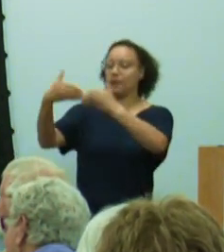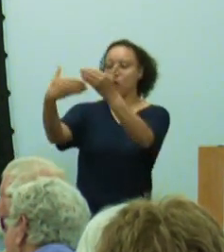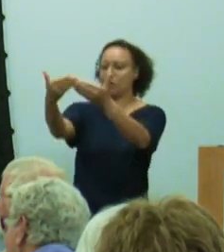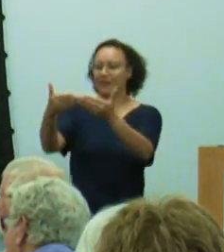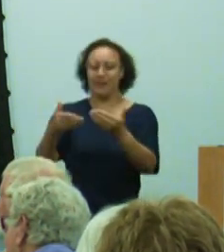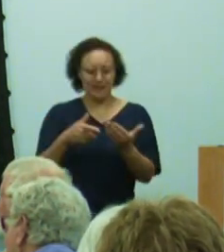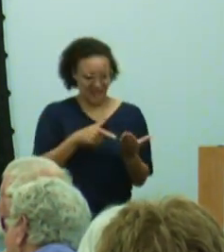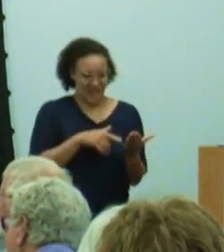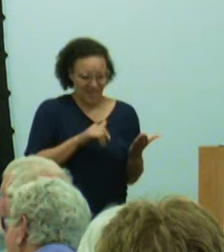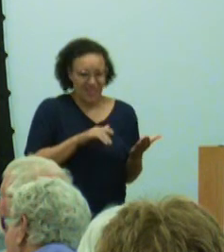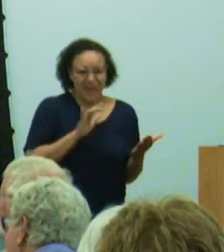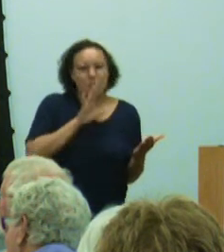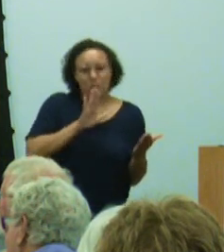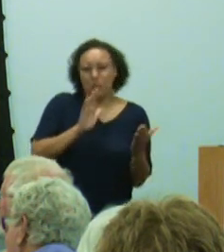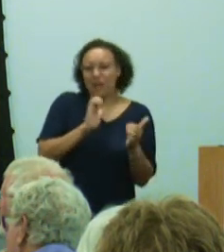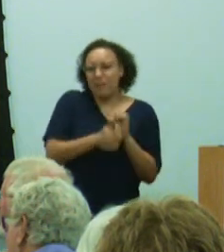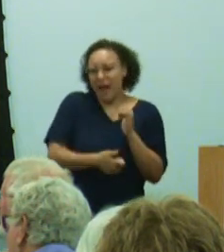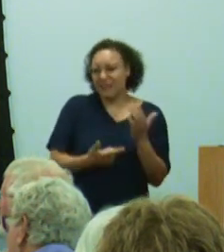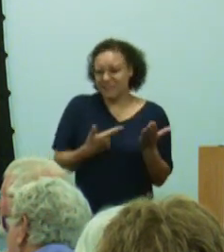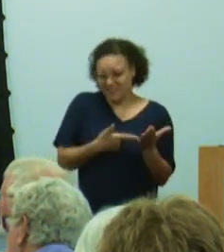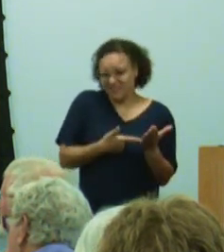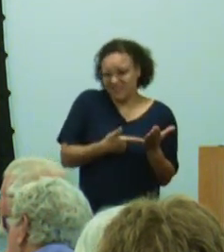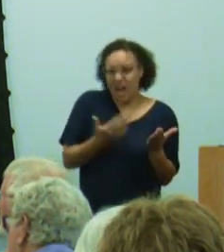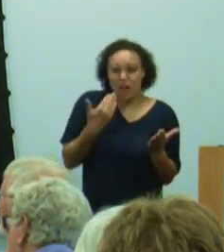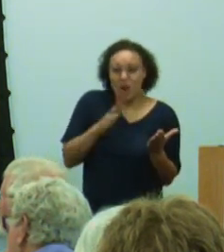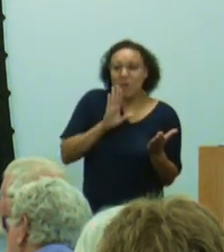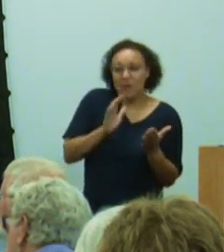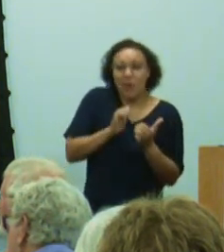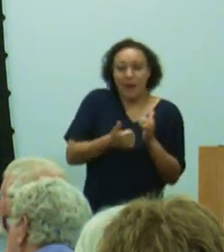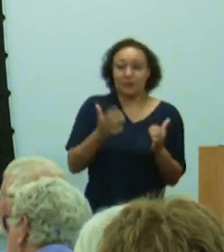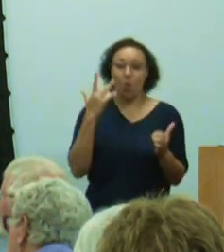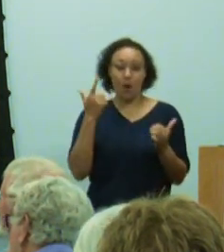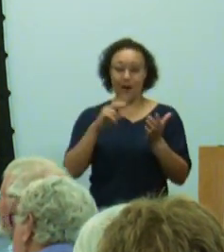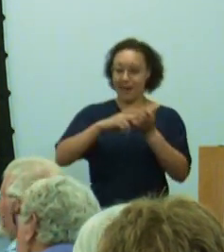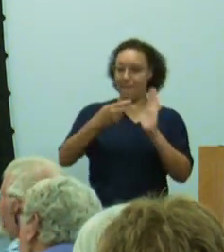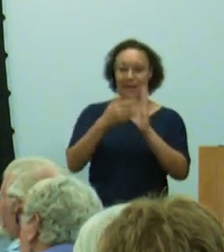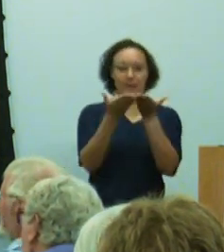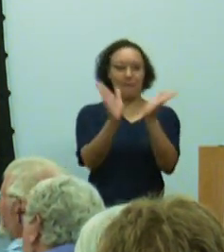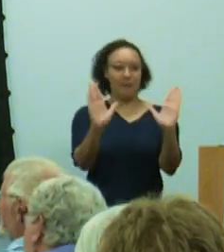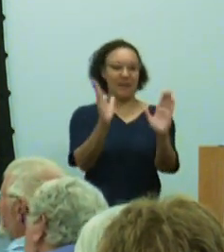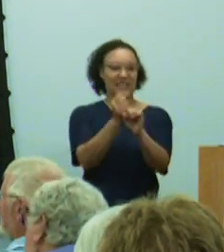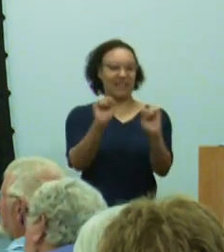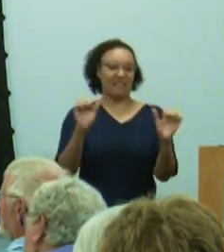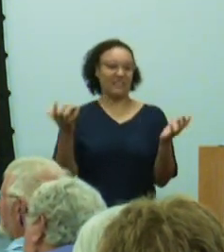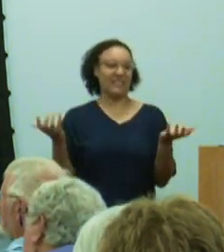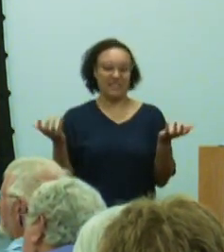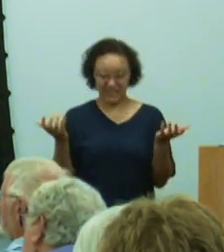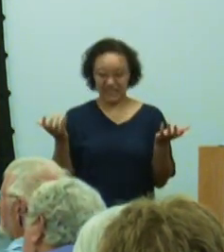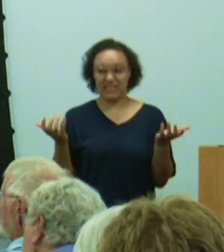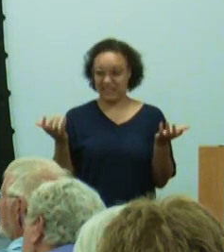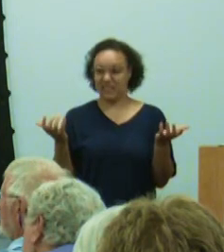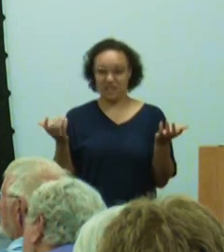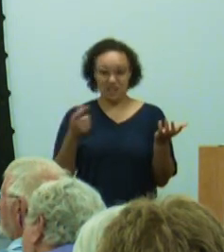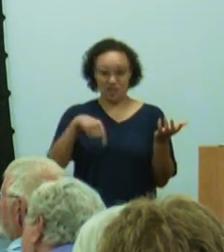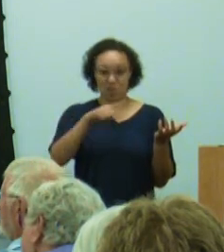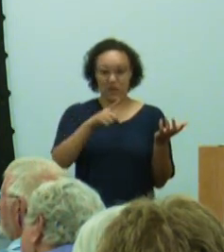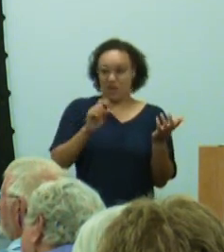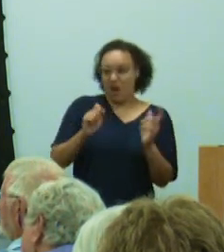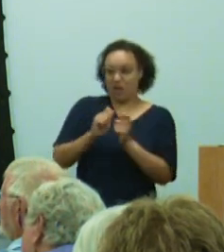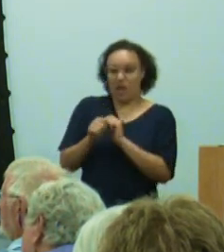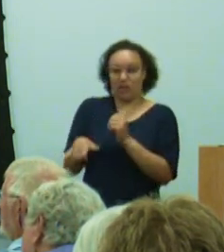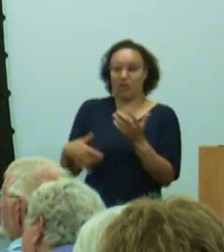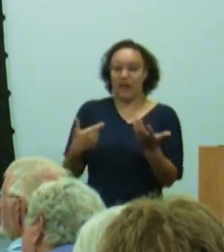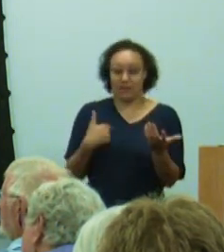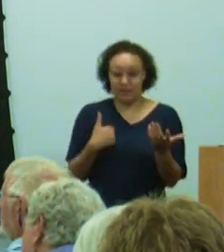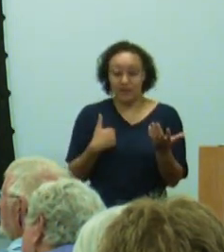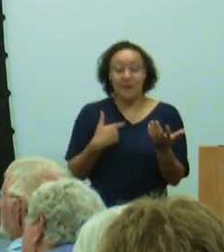protect the public, safety. It's going to pass. There's nothing anybody can do about it. but it's unnecessary, and it's to bring out